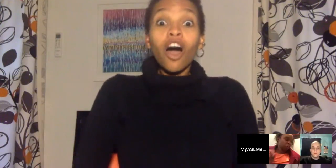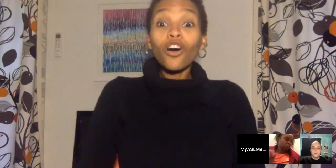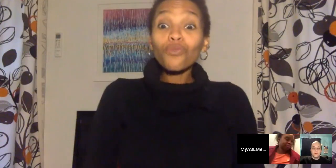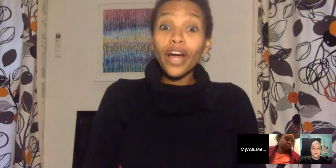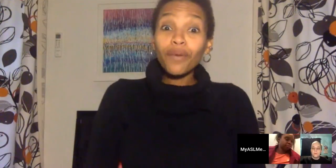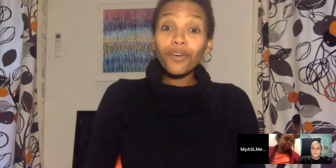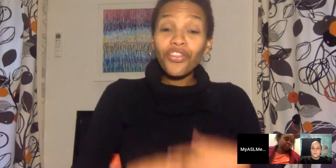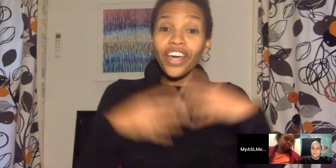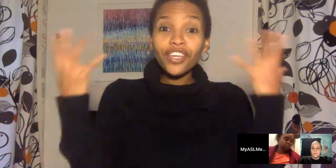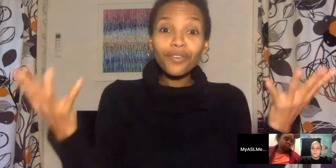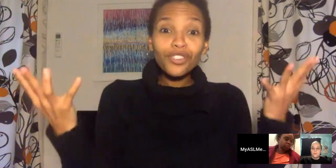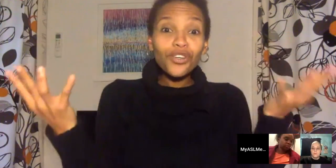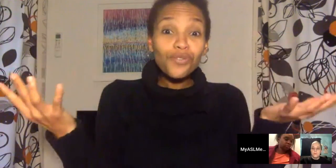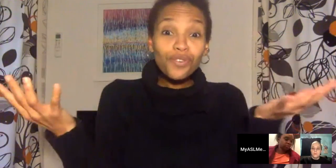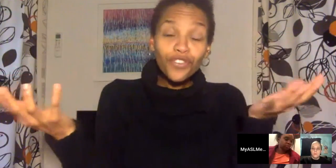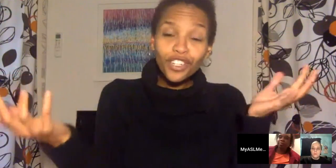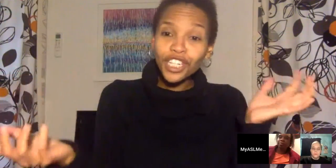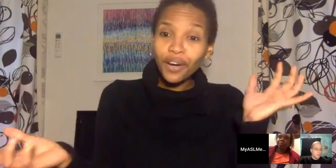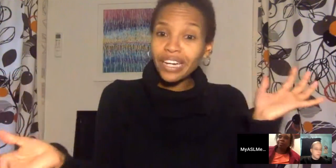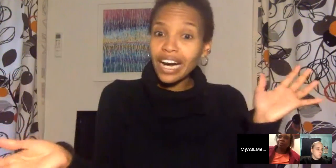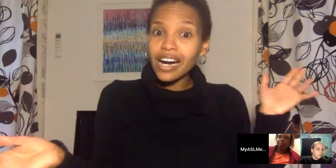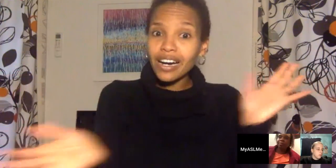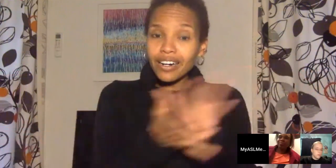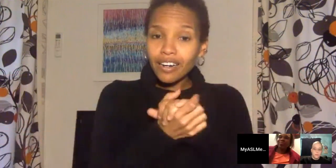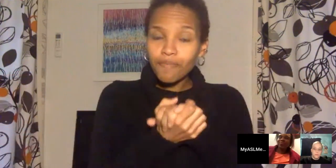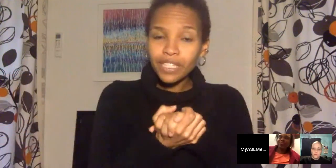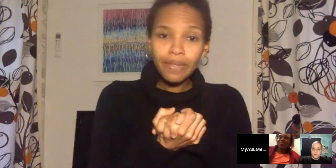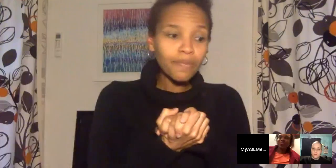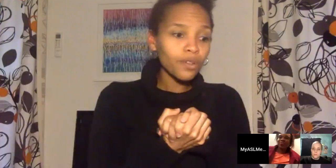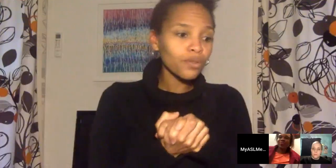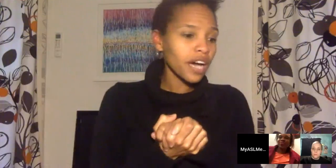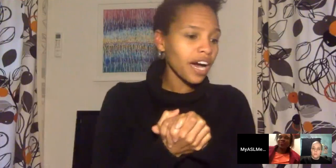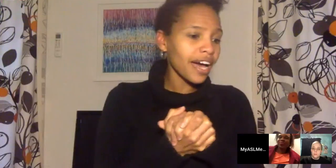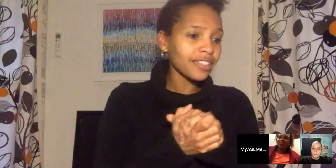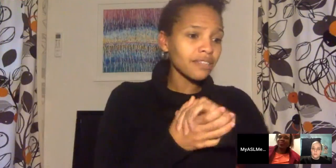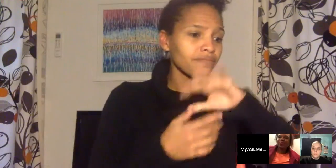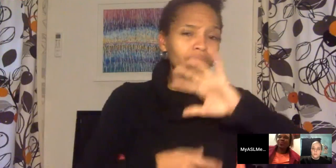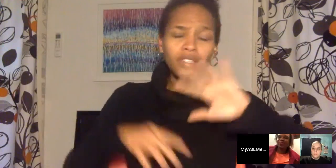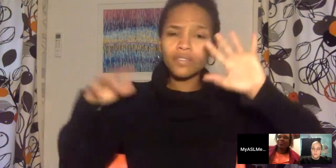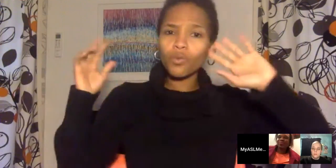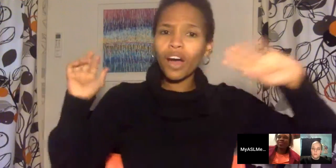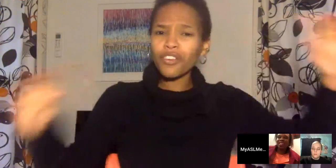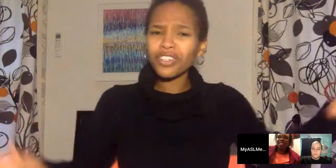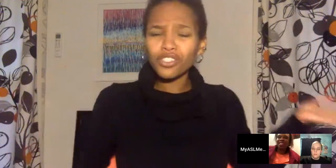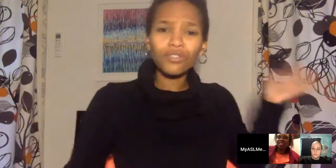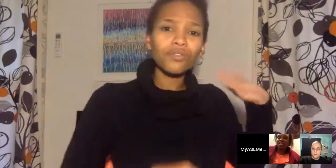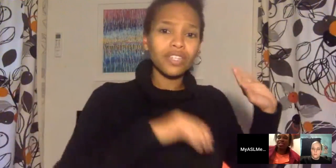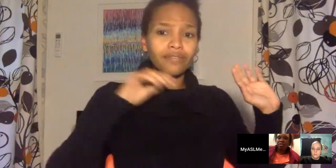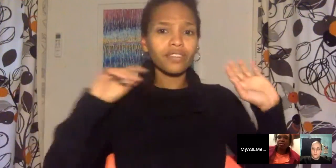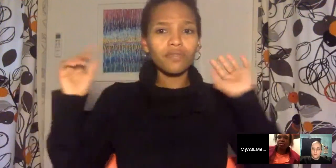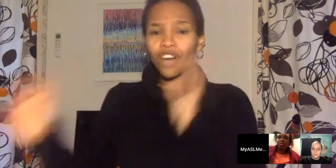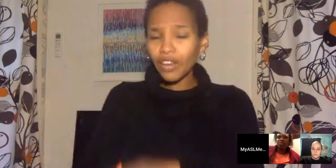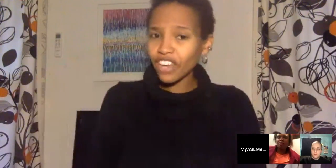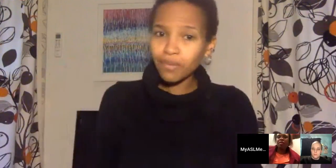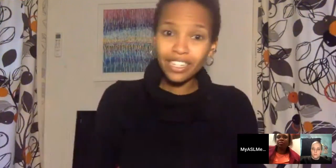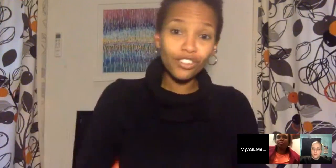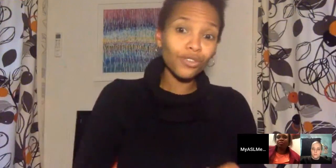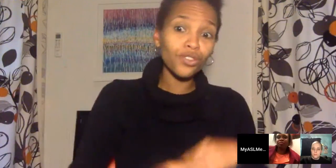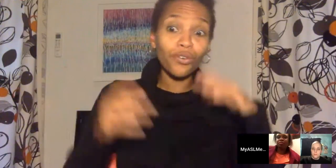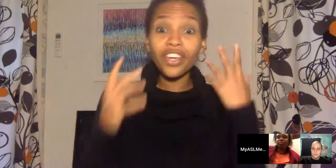All right, well, thank you too for showing up. Some people had some weather issues and family issues, so thank you